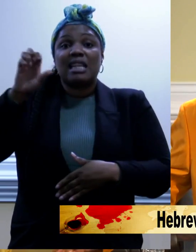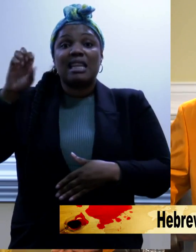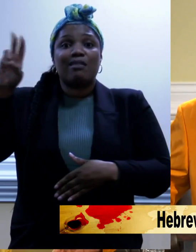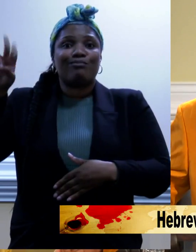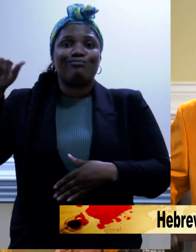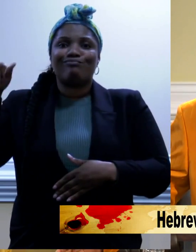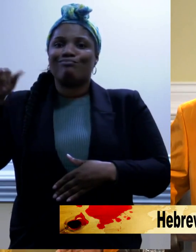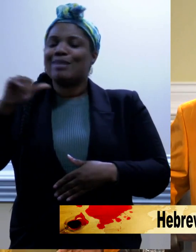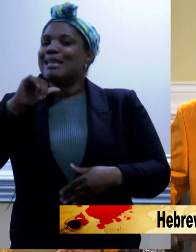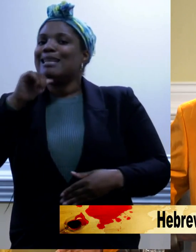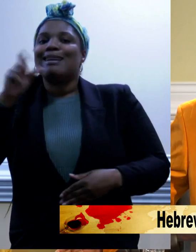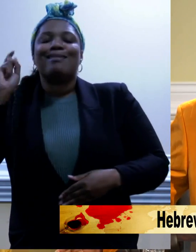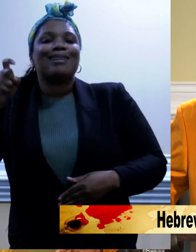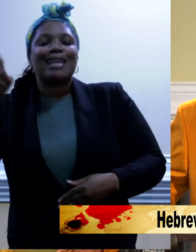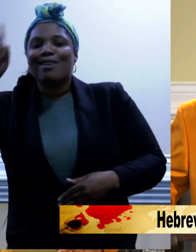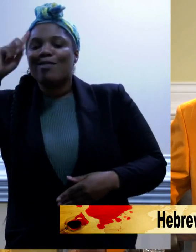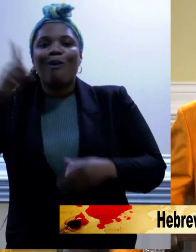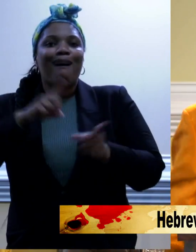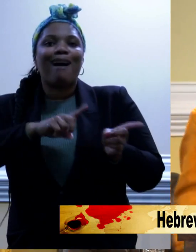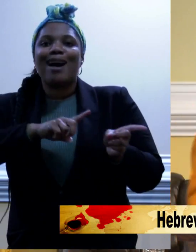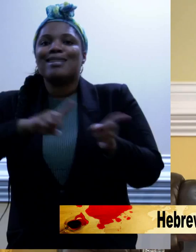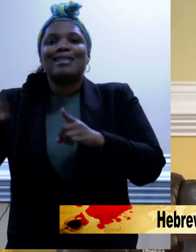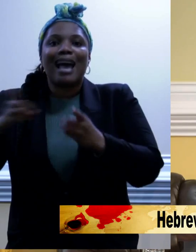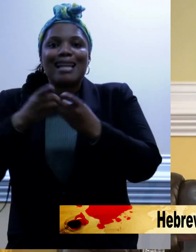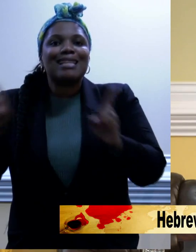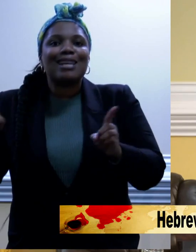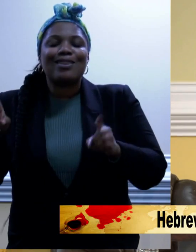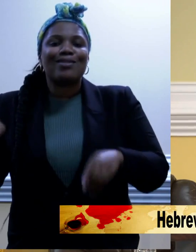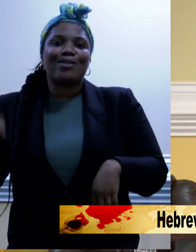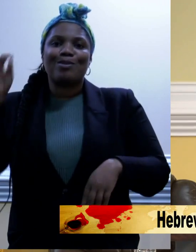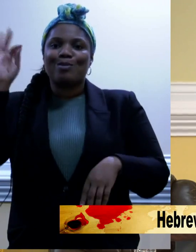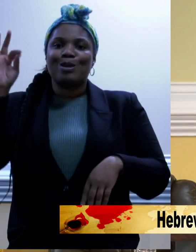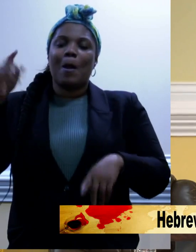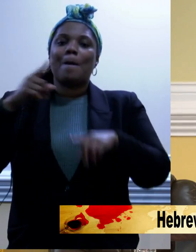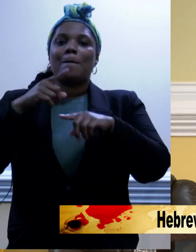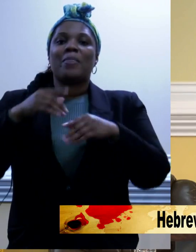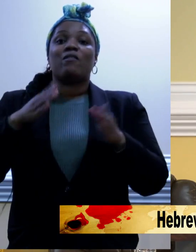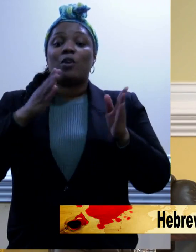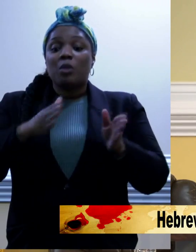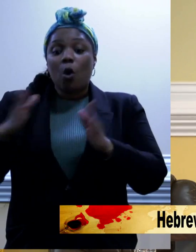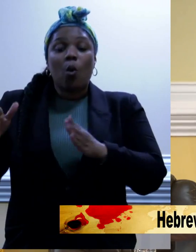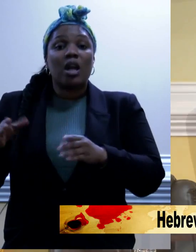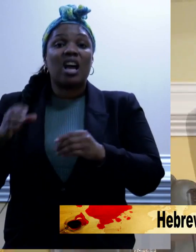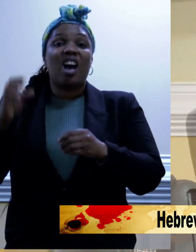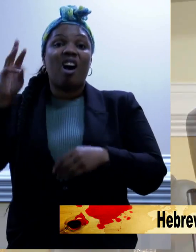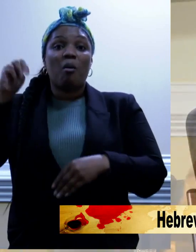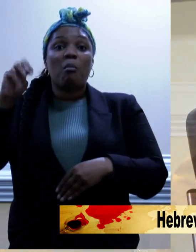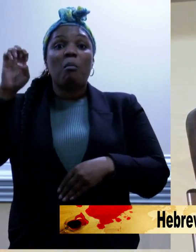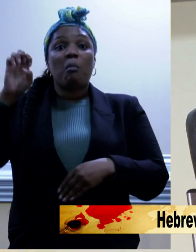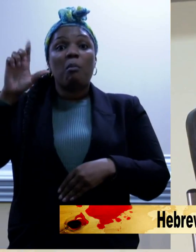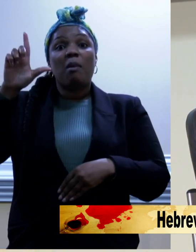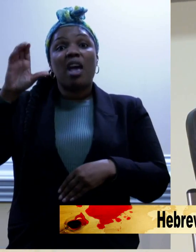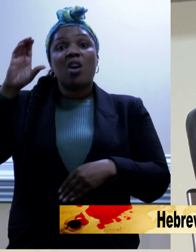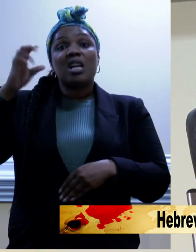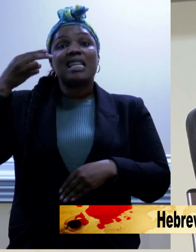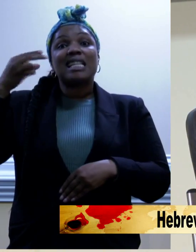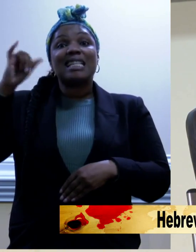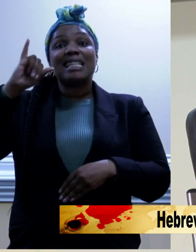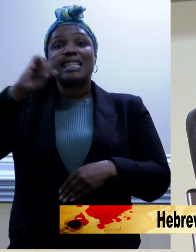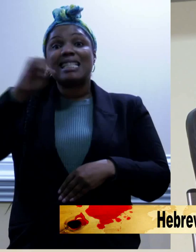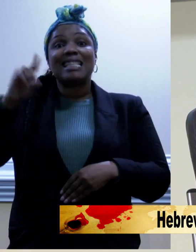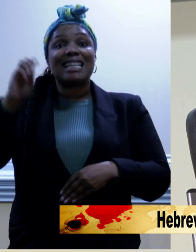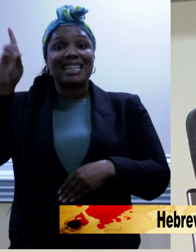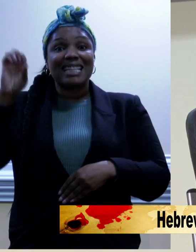need for another priesthood. Not after the order of Melchizedek. But go ahead and read. What verse? Verse 12. Go ahead. For